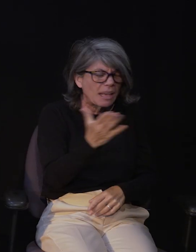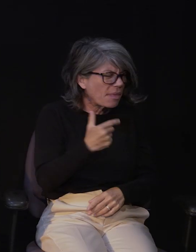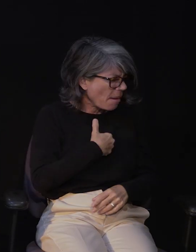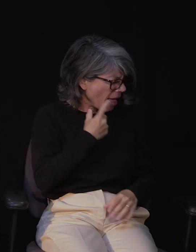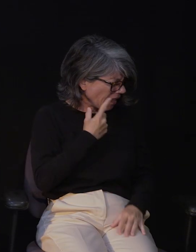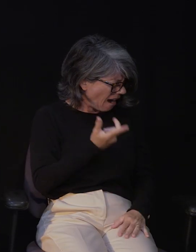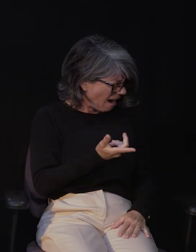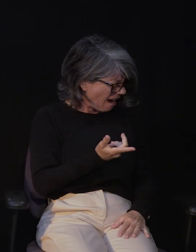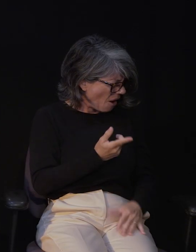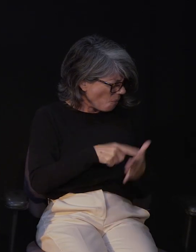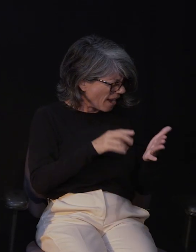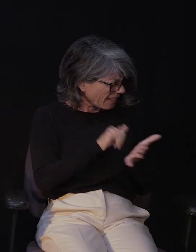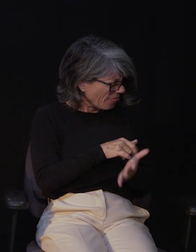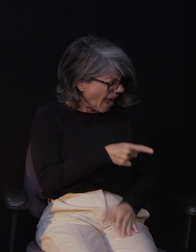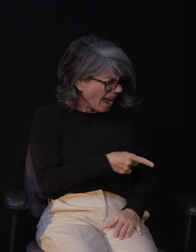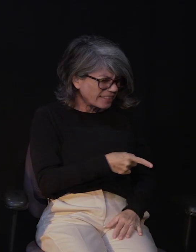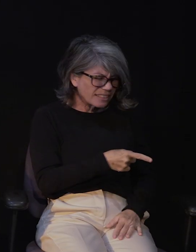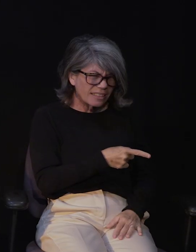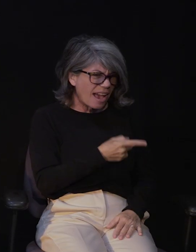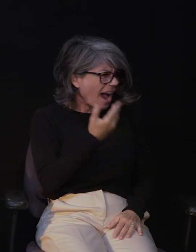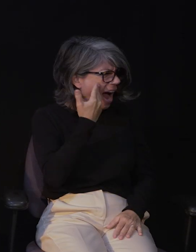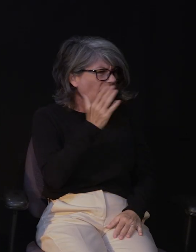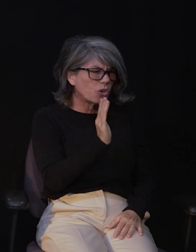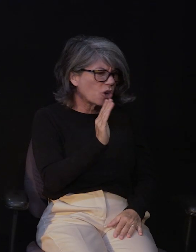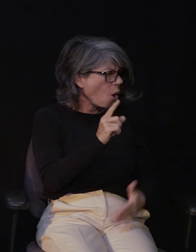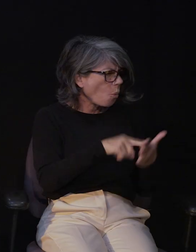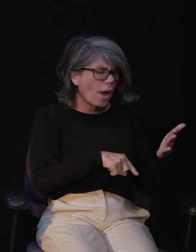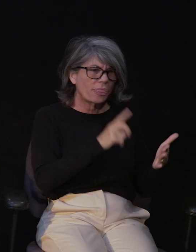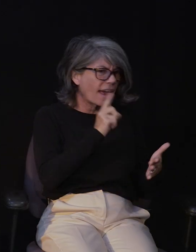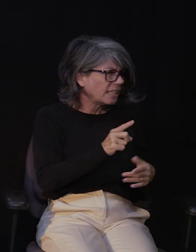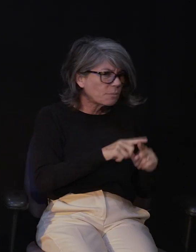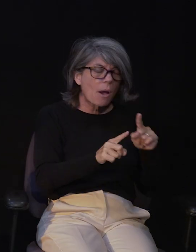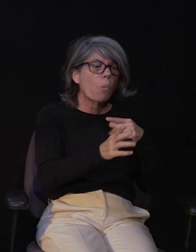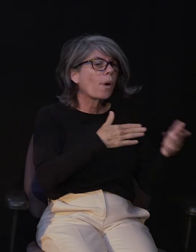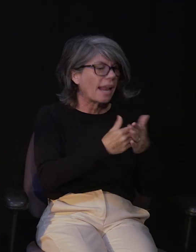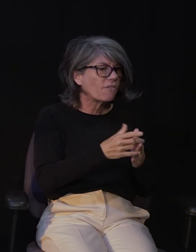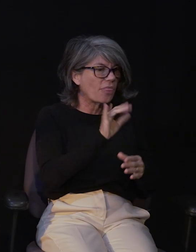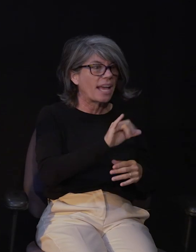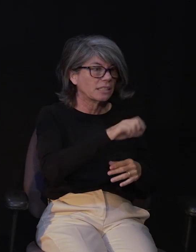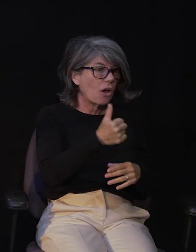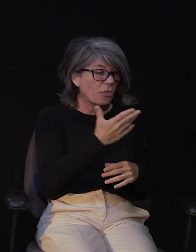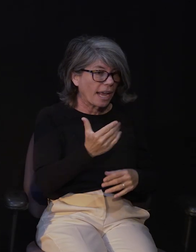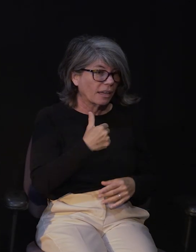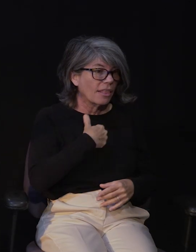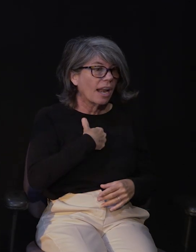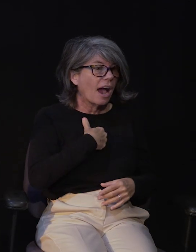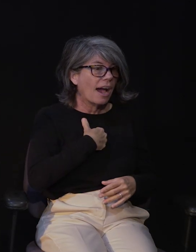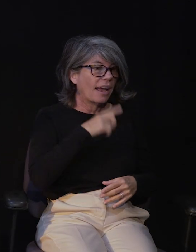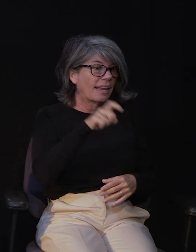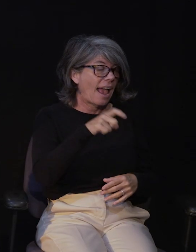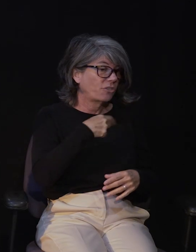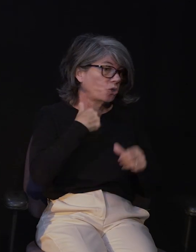like, what is that? I don't know what that is, but whatever, that's another thing that I have